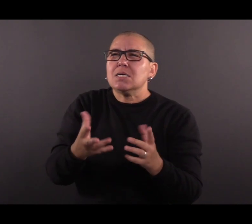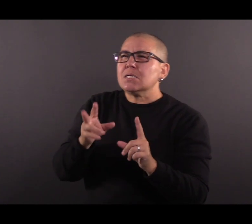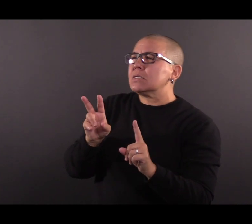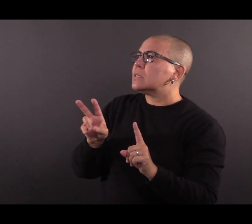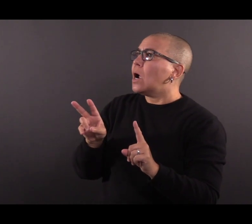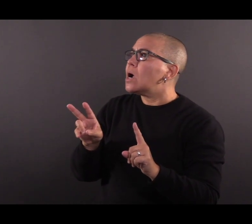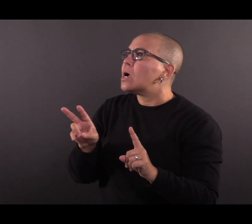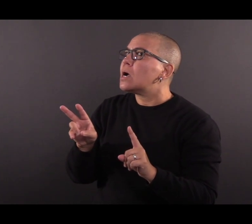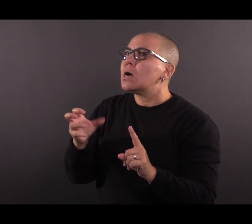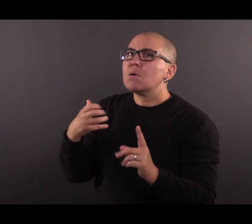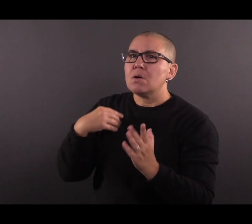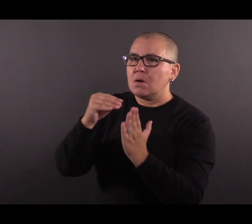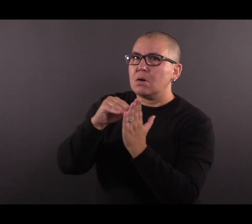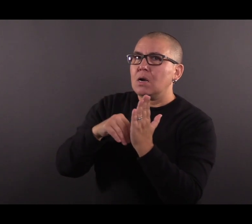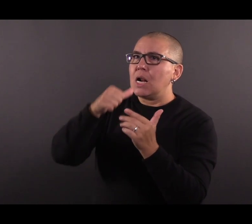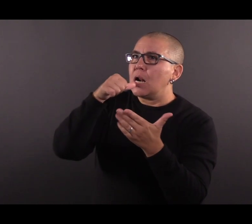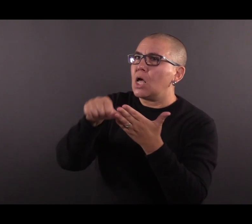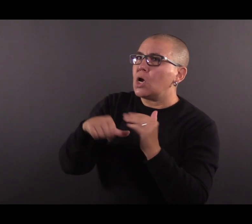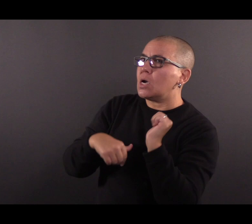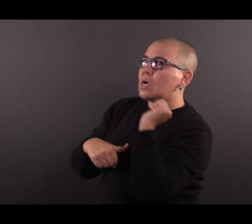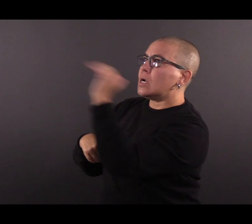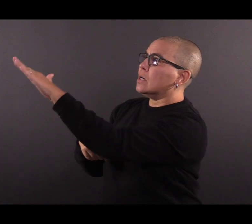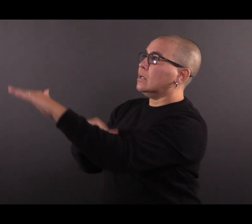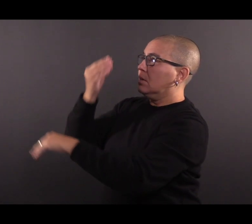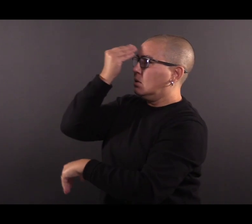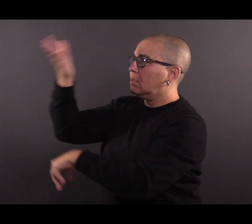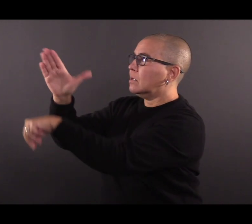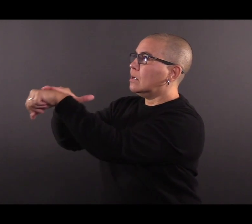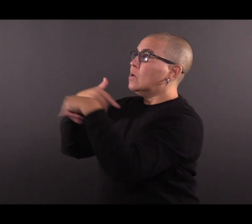for the funds submit a letter of intent to apply.